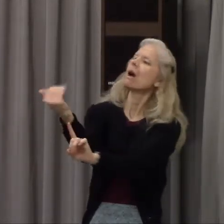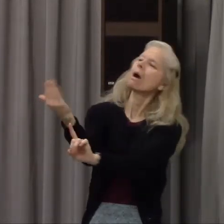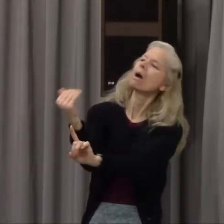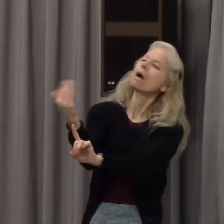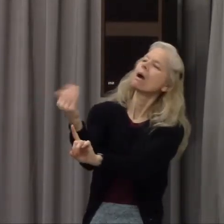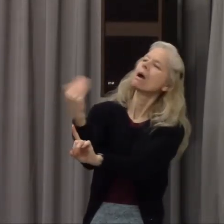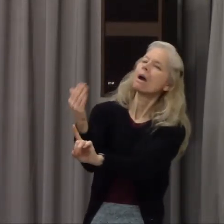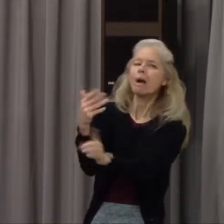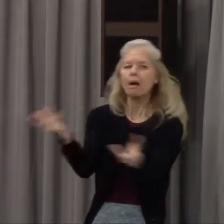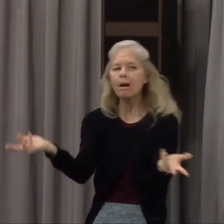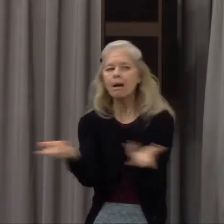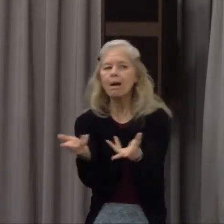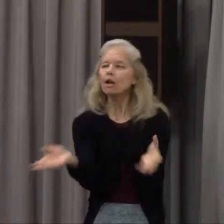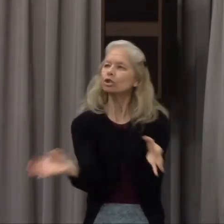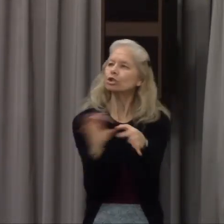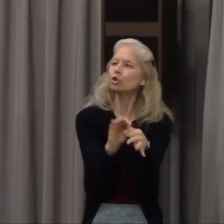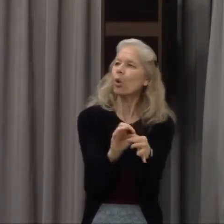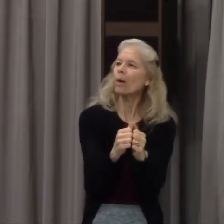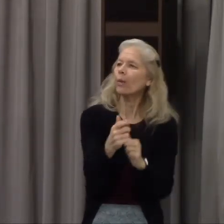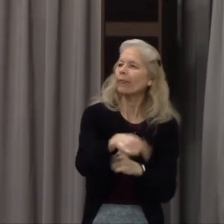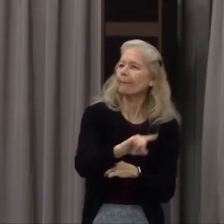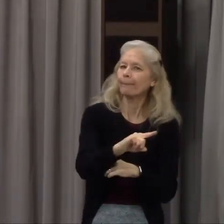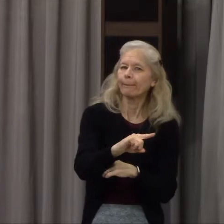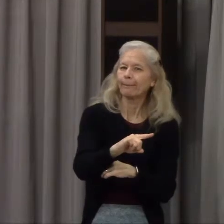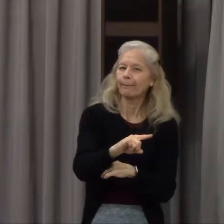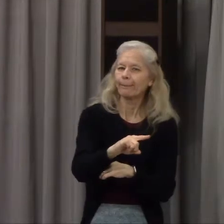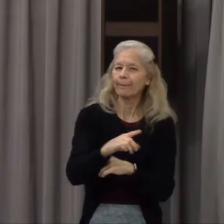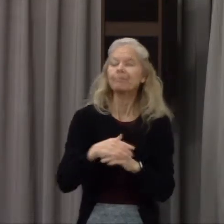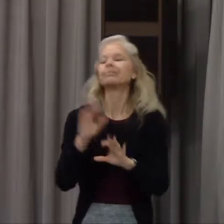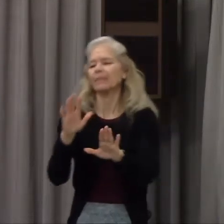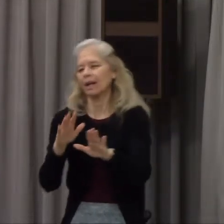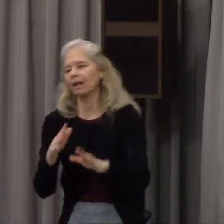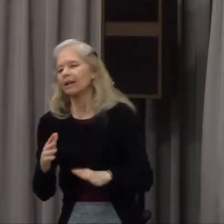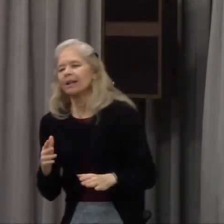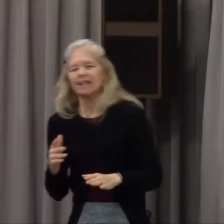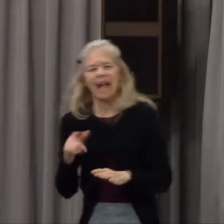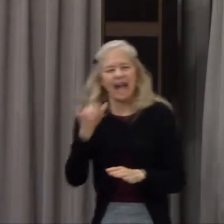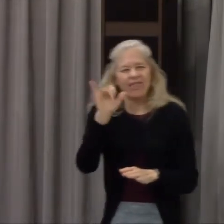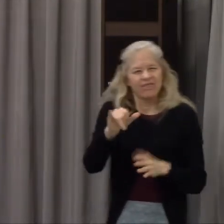There was a soothsayer, that's not a good word by the way, named Balaam.